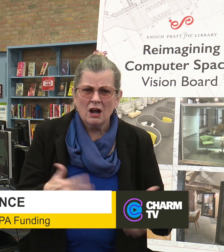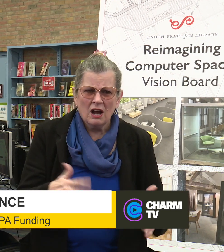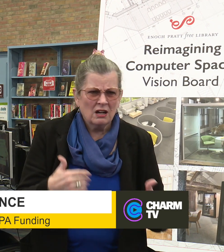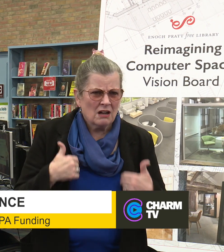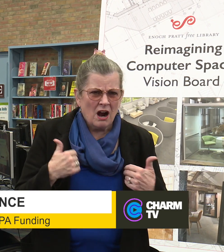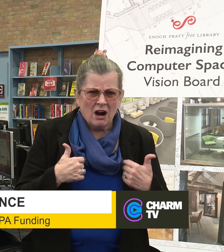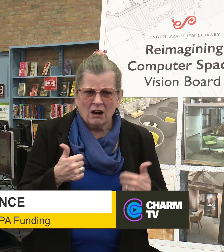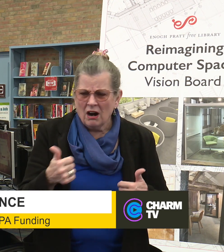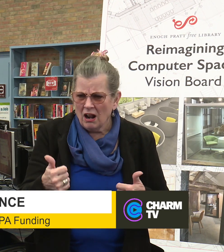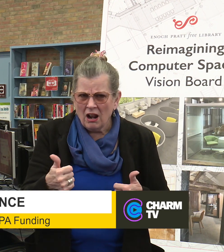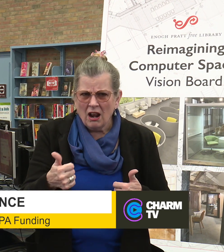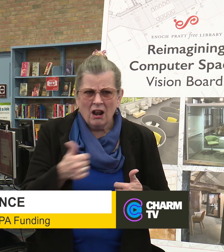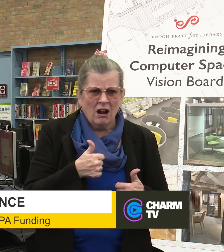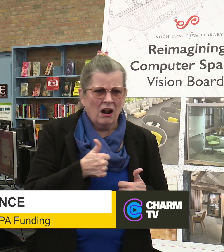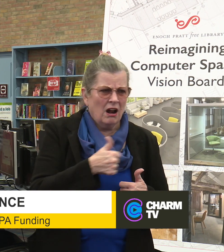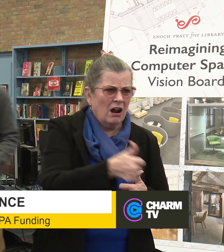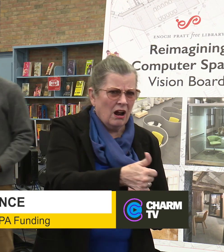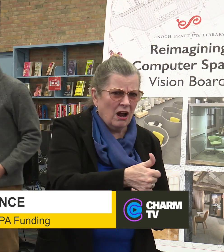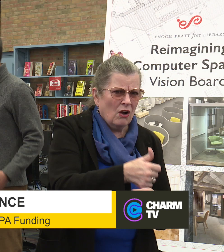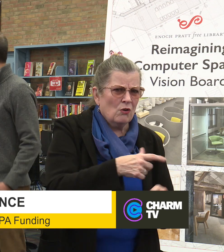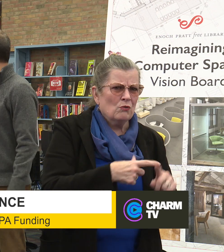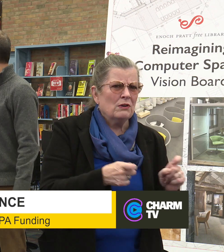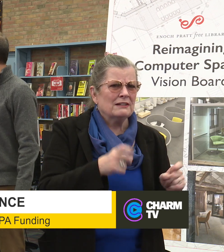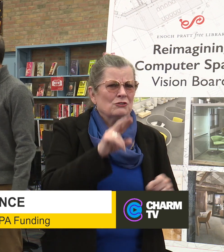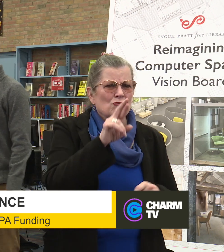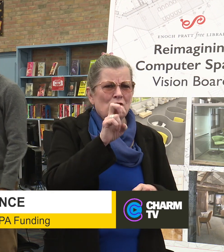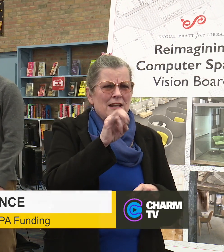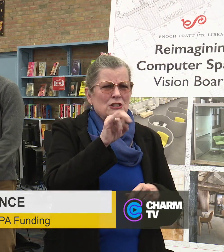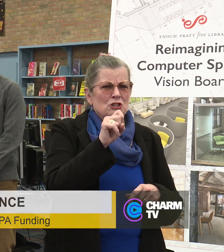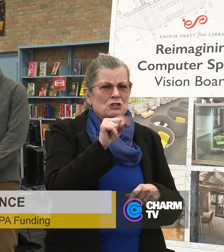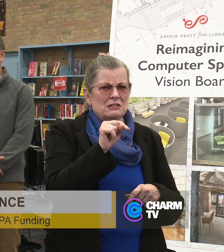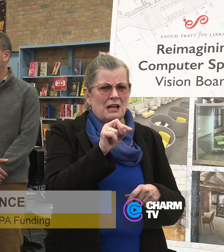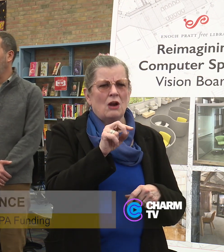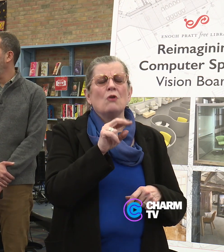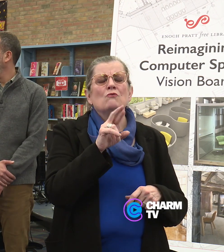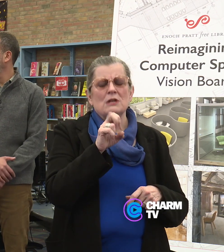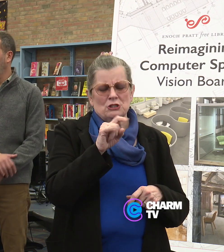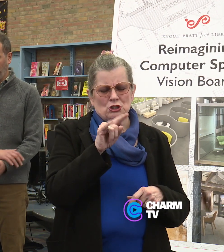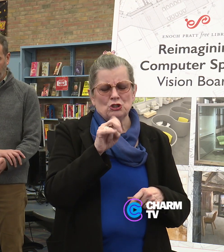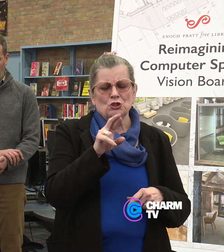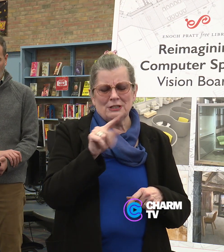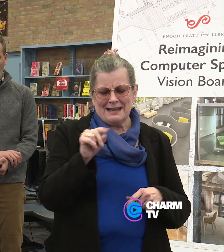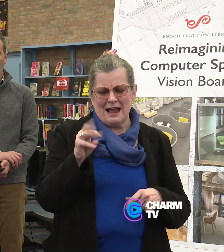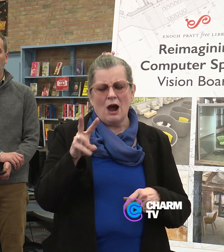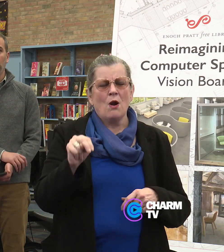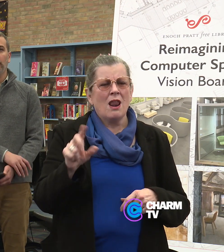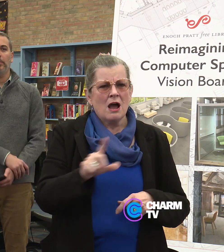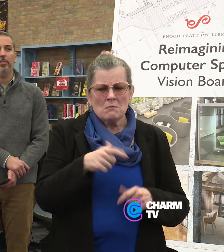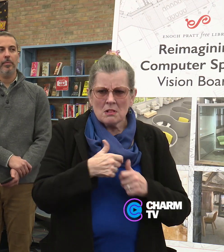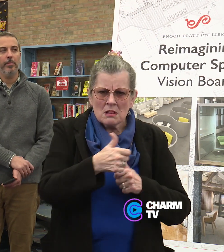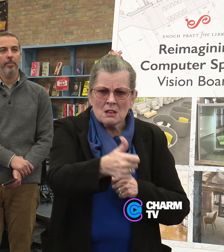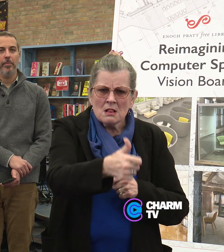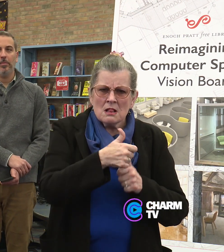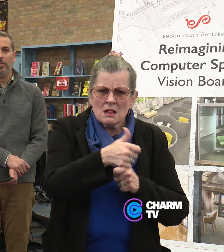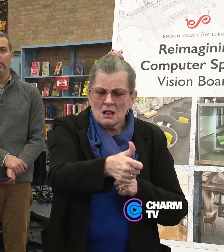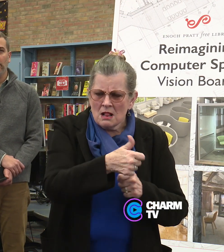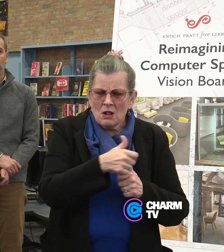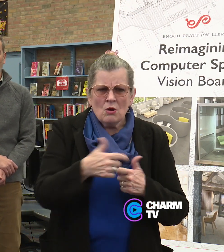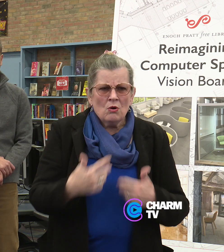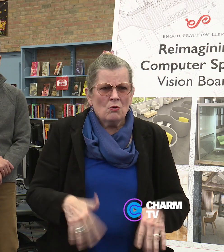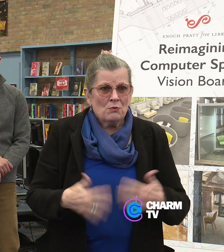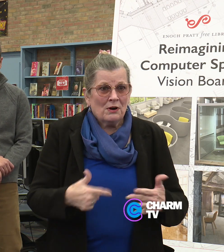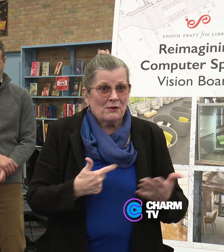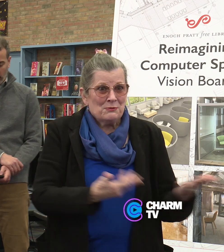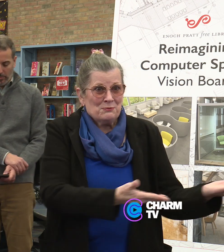Woodland to go up on Reisterstown Road to use our fabulous Reisterstown Road branch. So now that we will bring a library